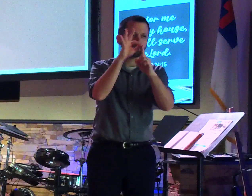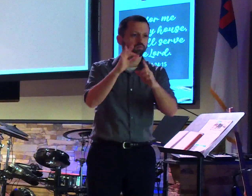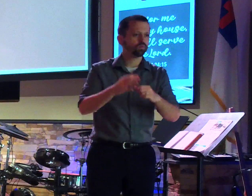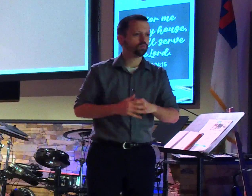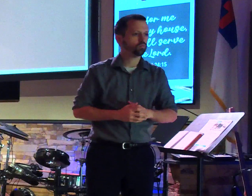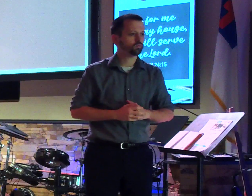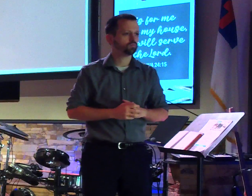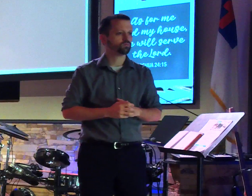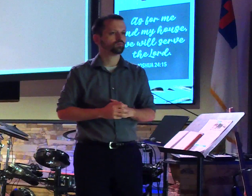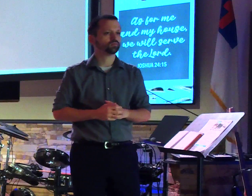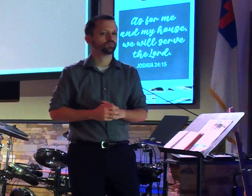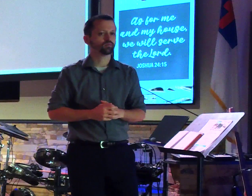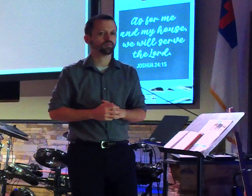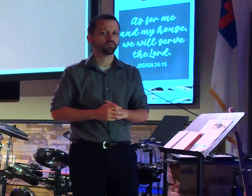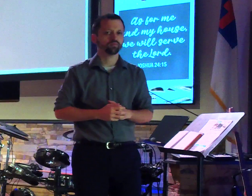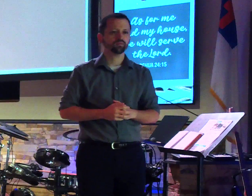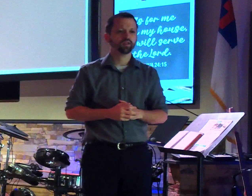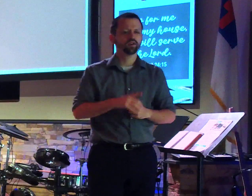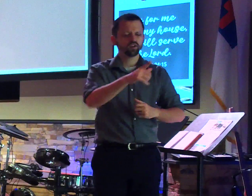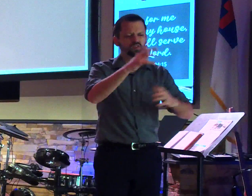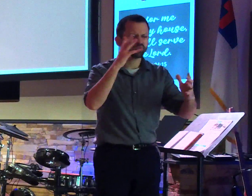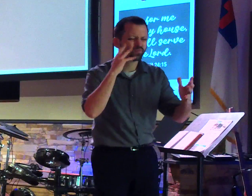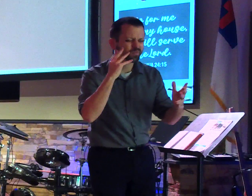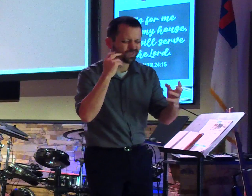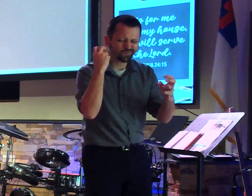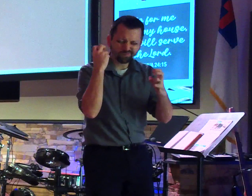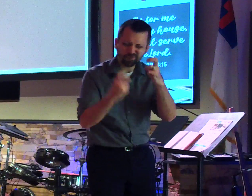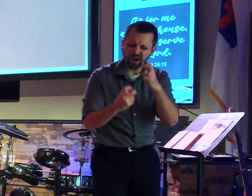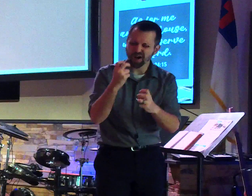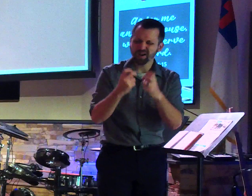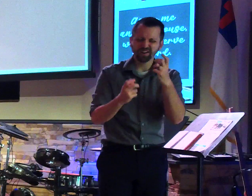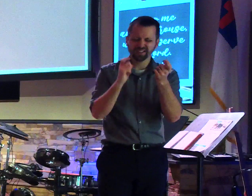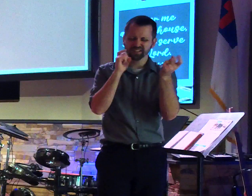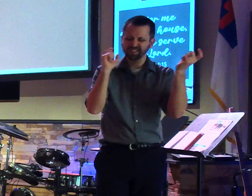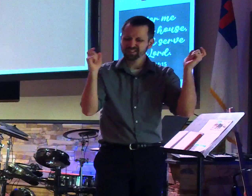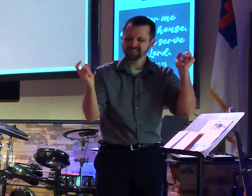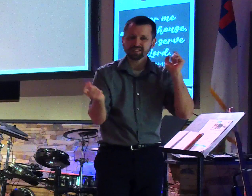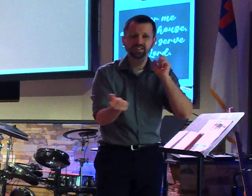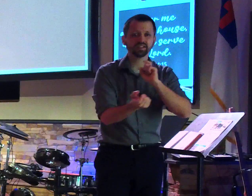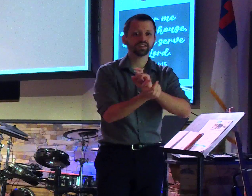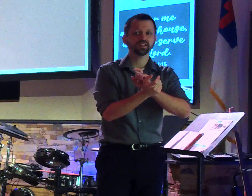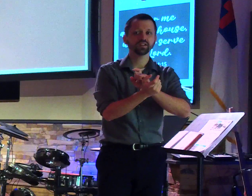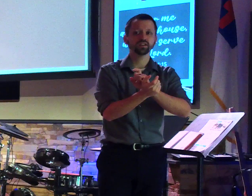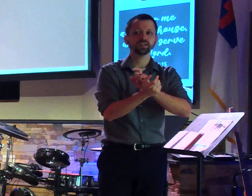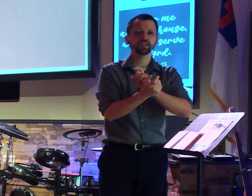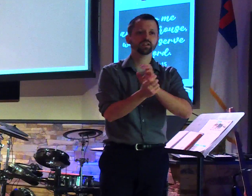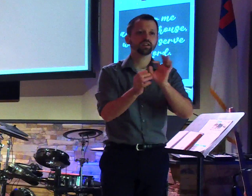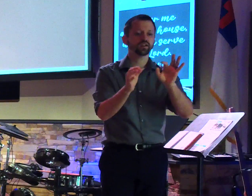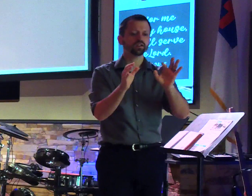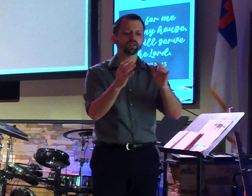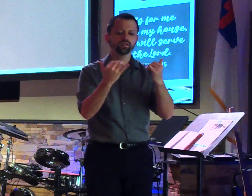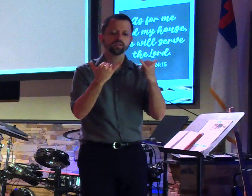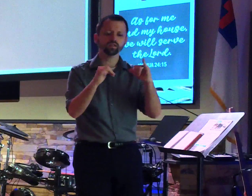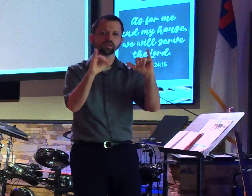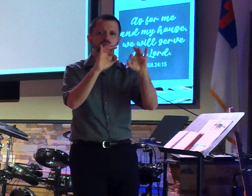said earlier, when you're going through trials and you're going through change, you have to spend time together, stay close